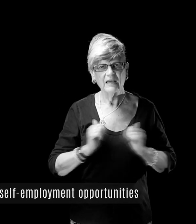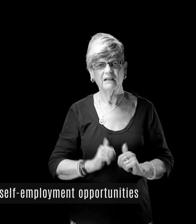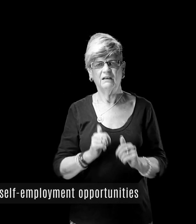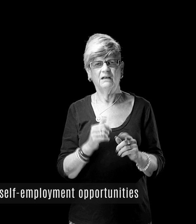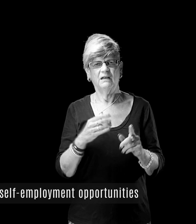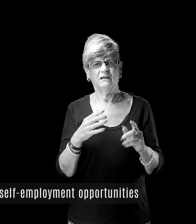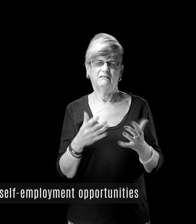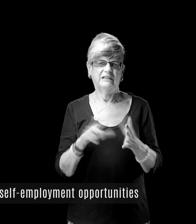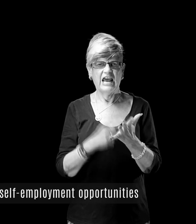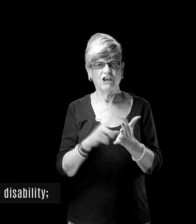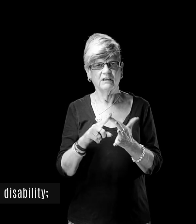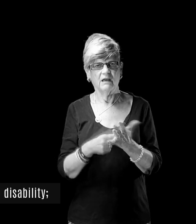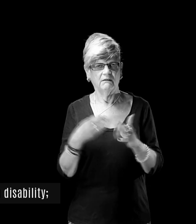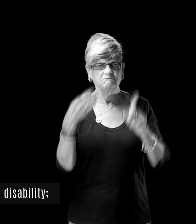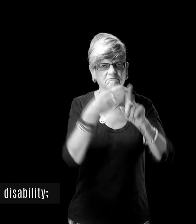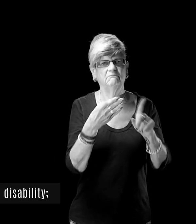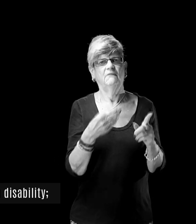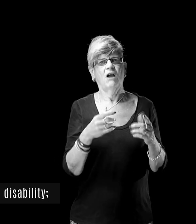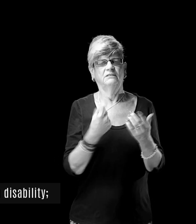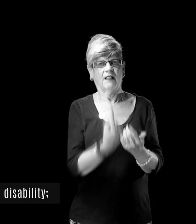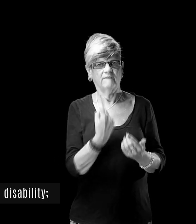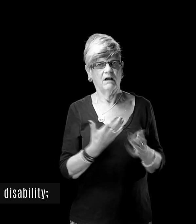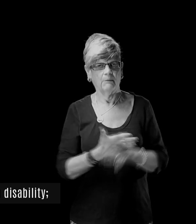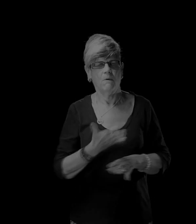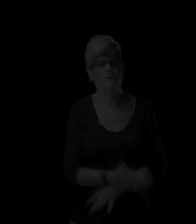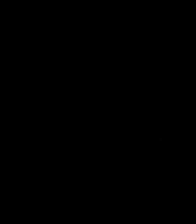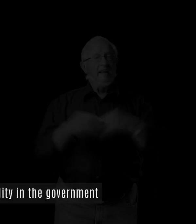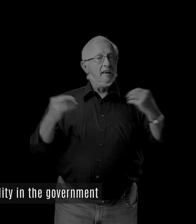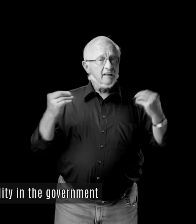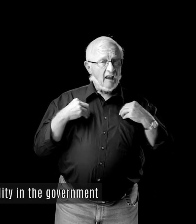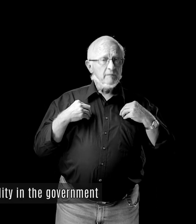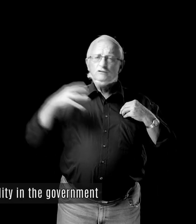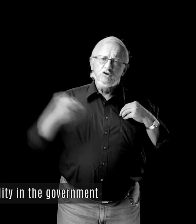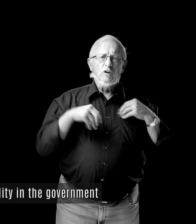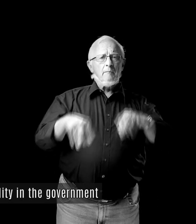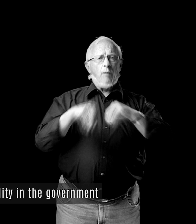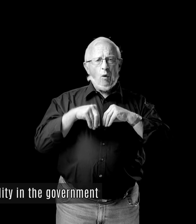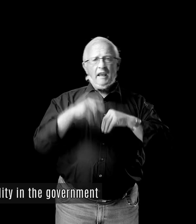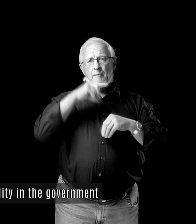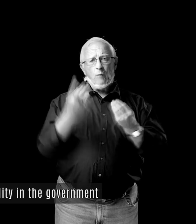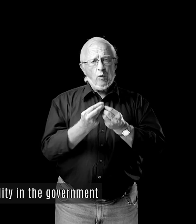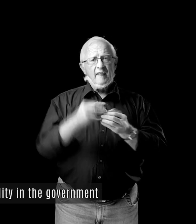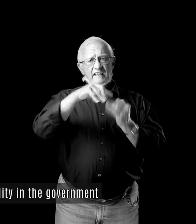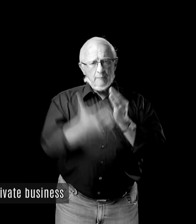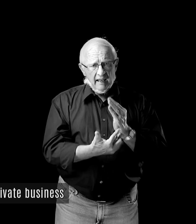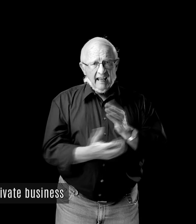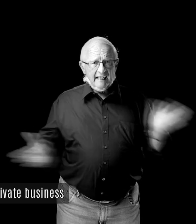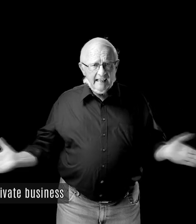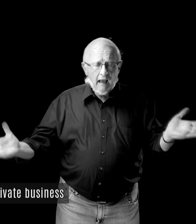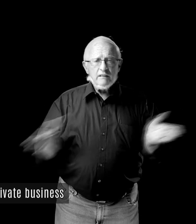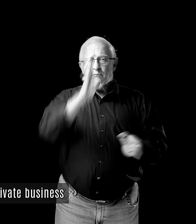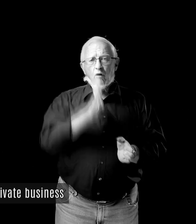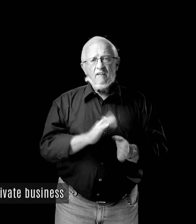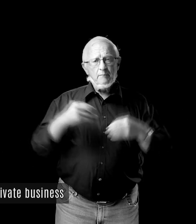self-employment opportunities for people with disabilities. Hiring people with disability in the government, and